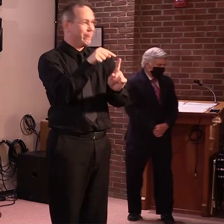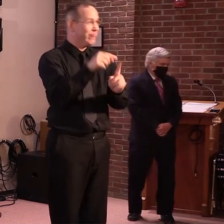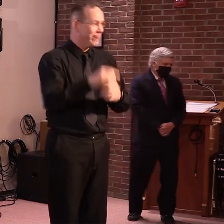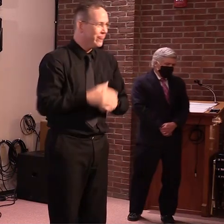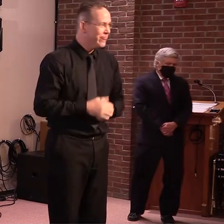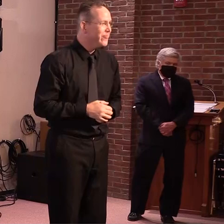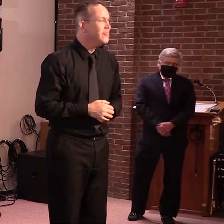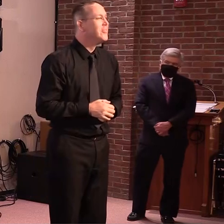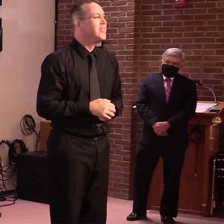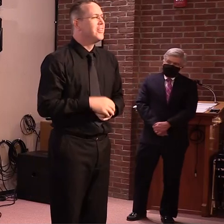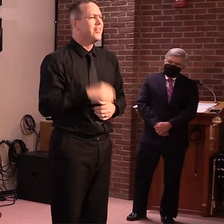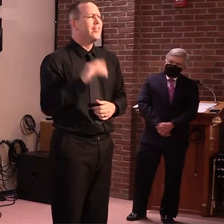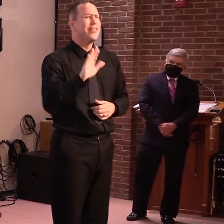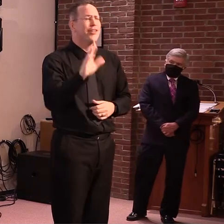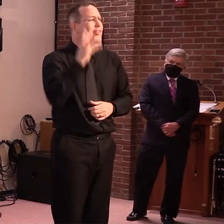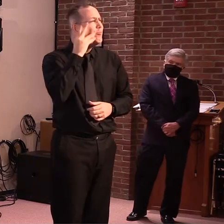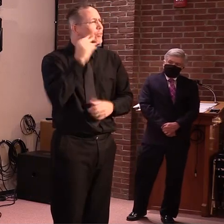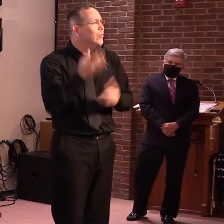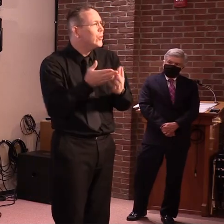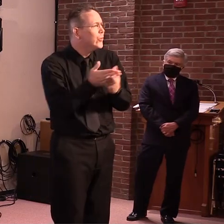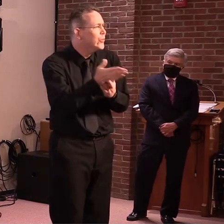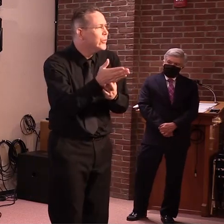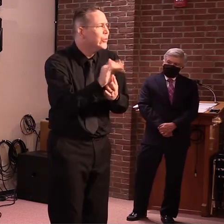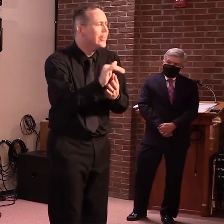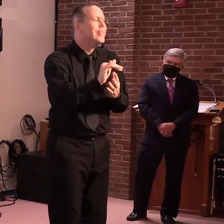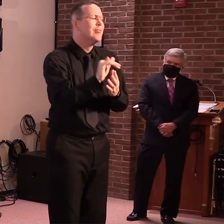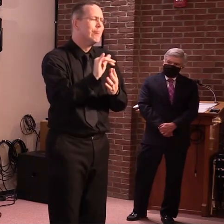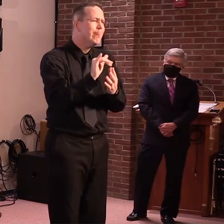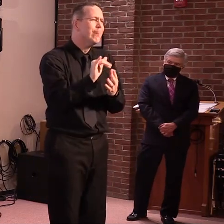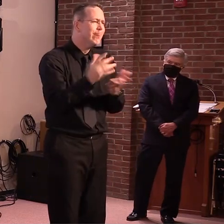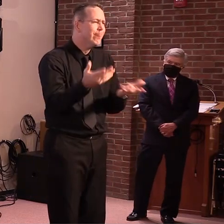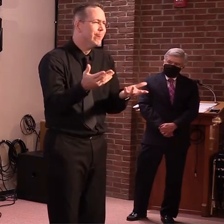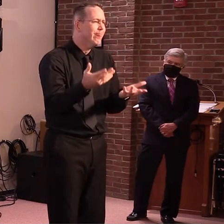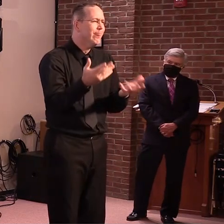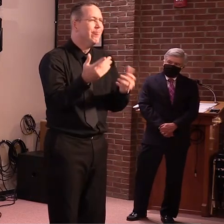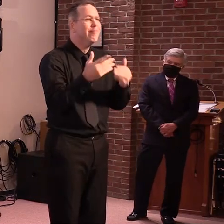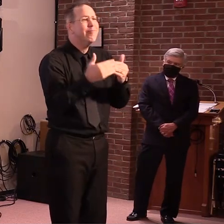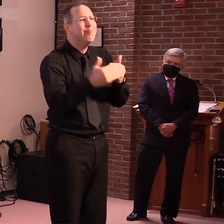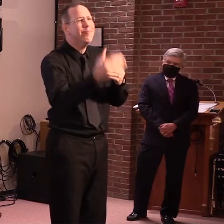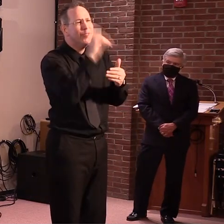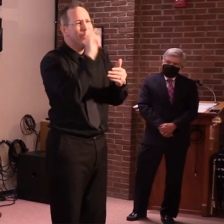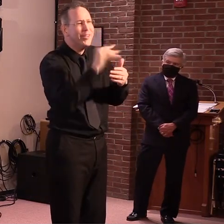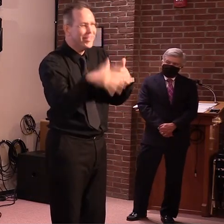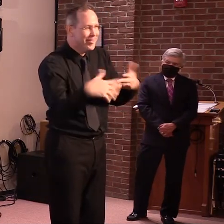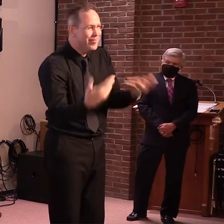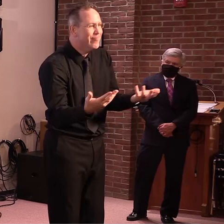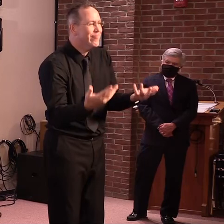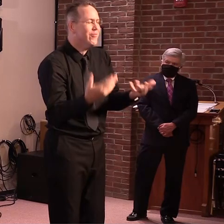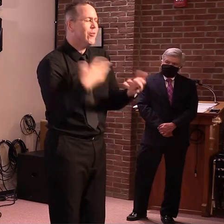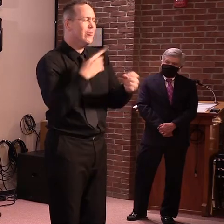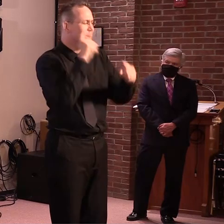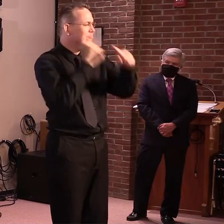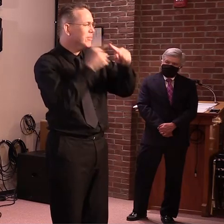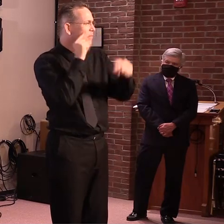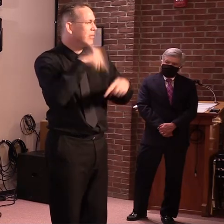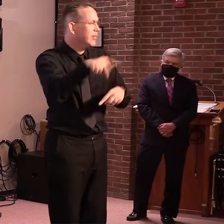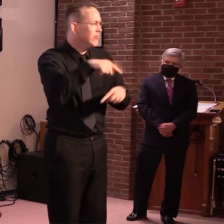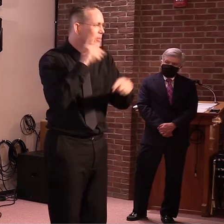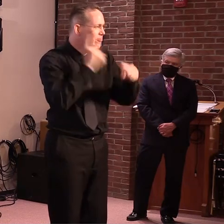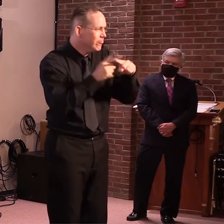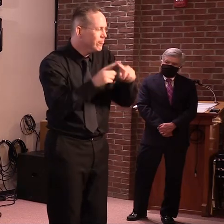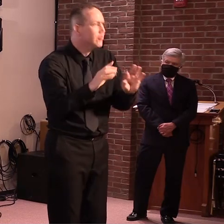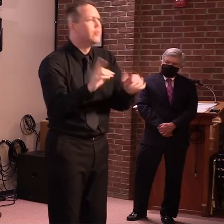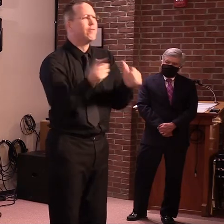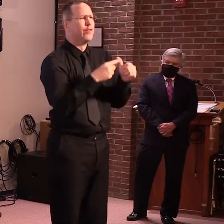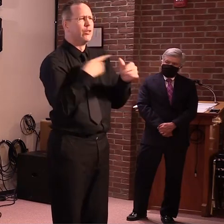in the course of the next, in the coming years. I want to start with a direct message. As president and CEO